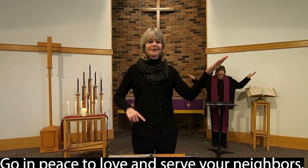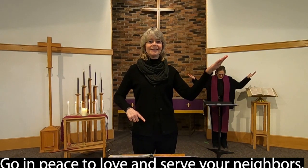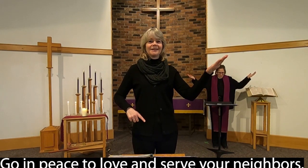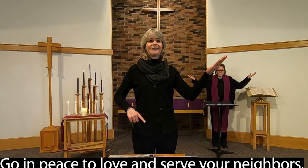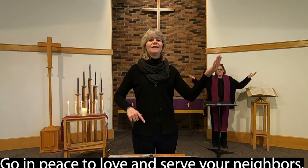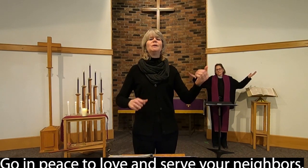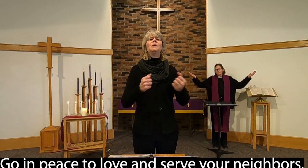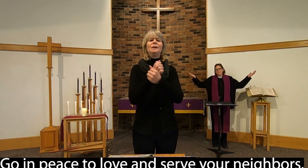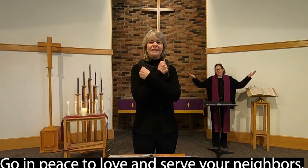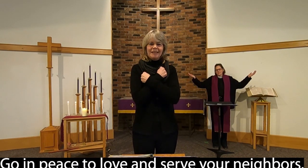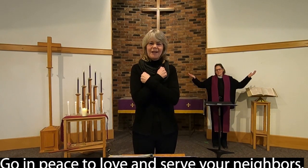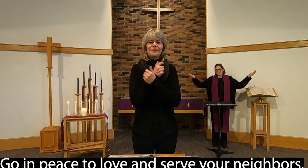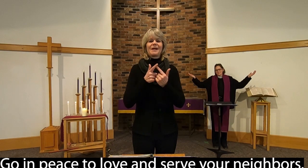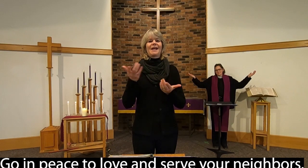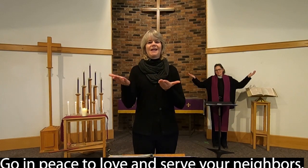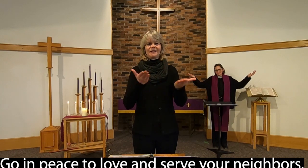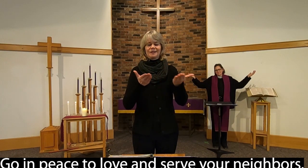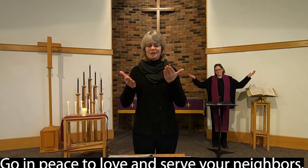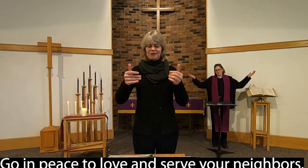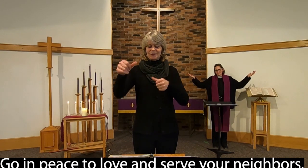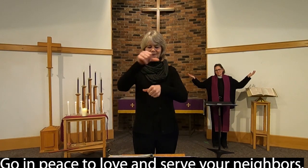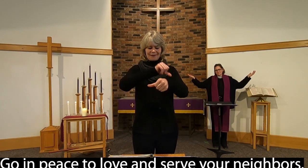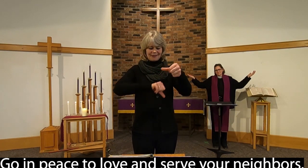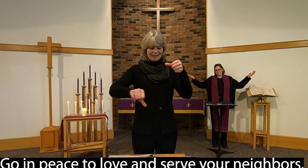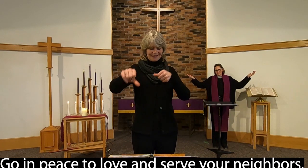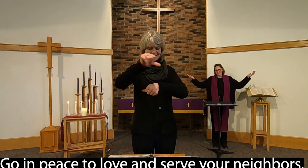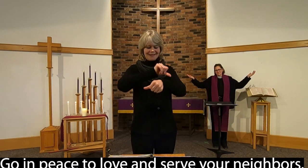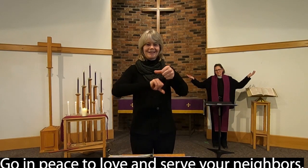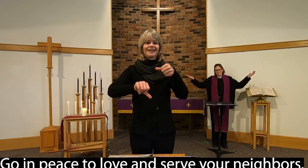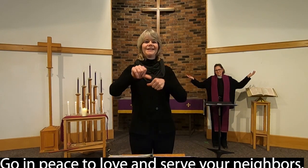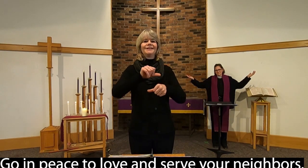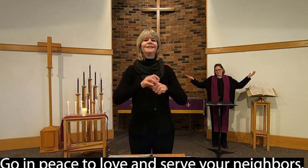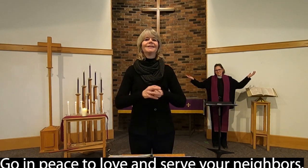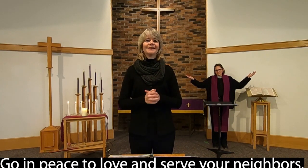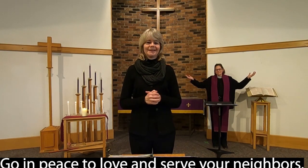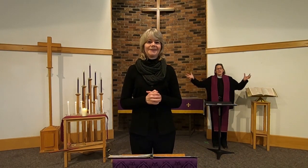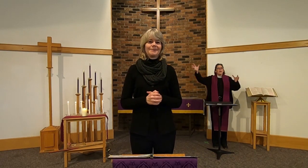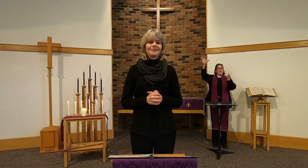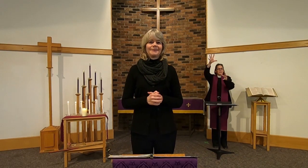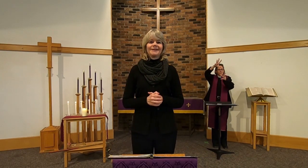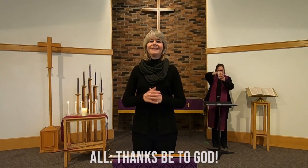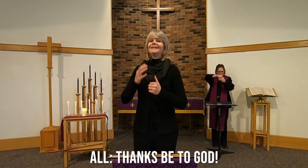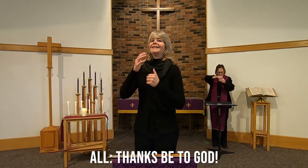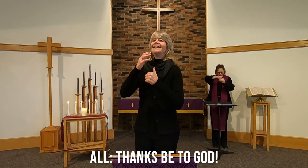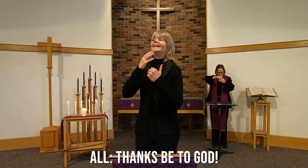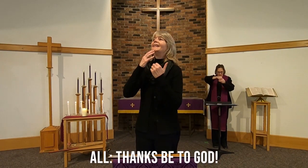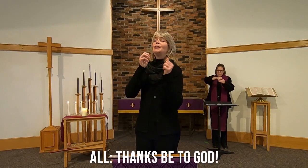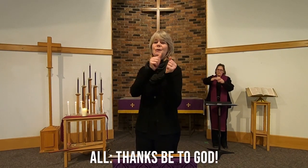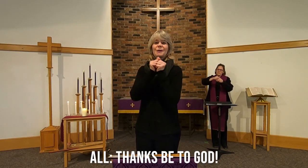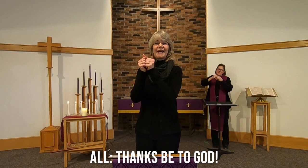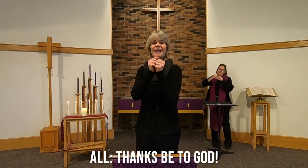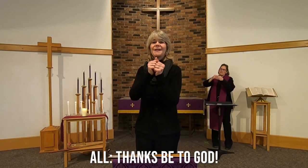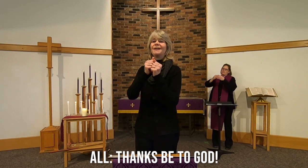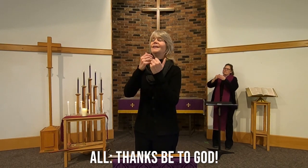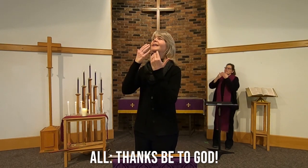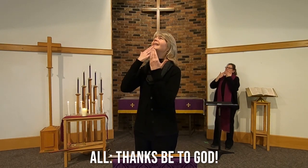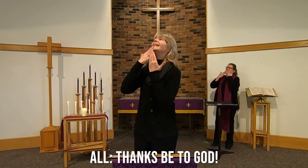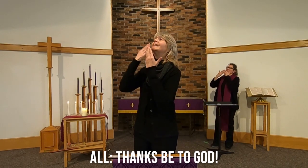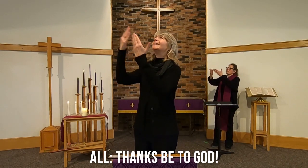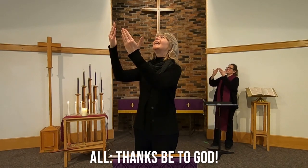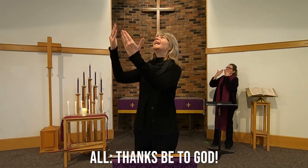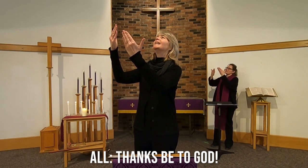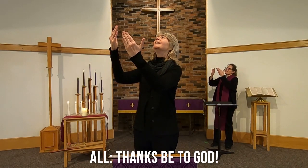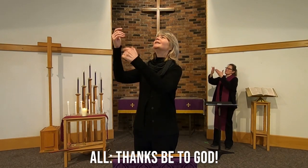to love and serve others. And all together, we say, amen.